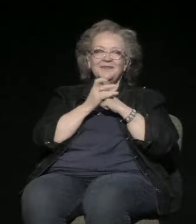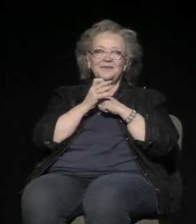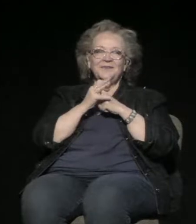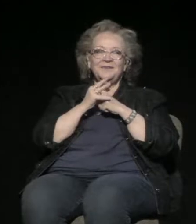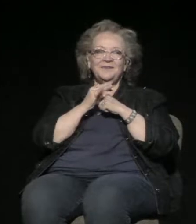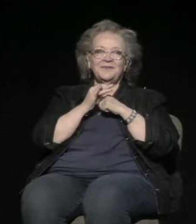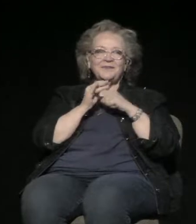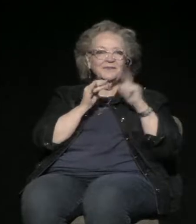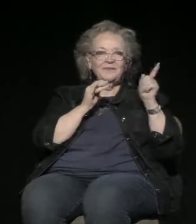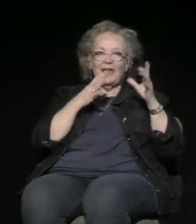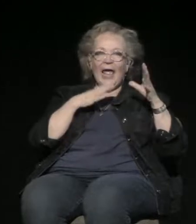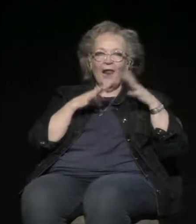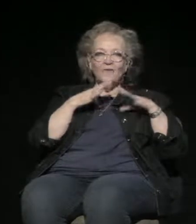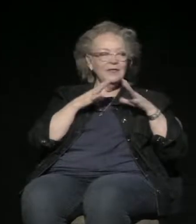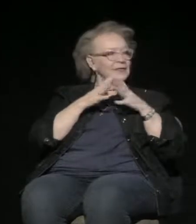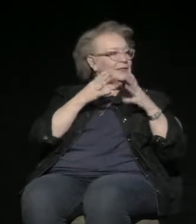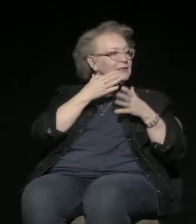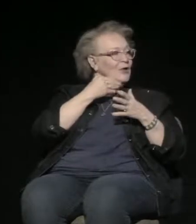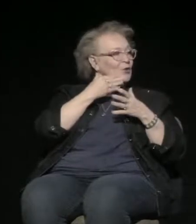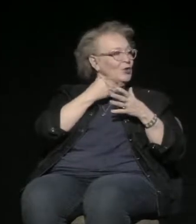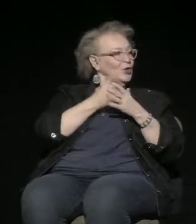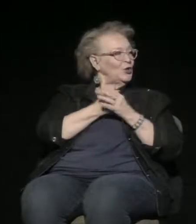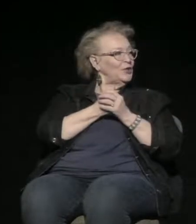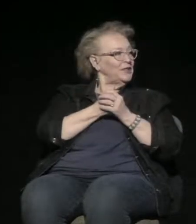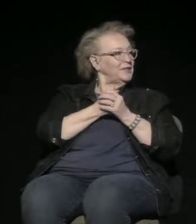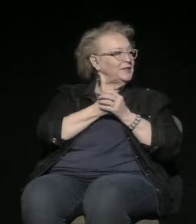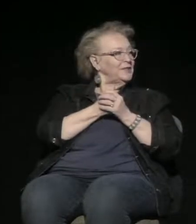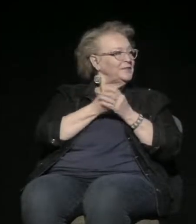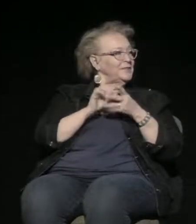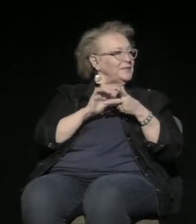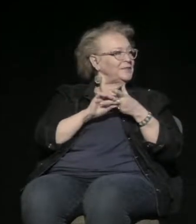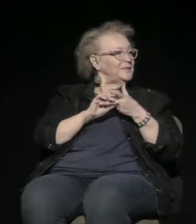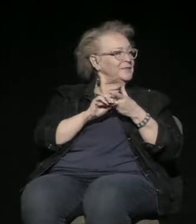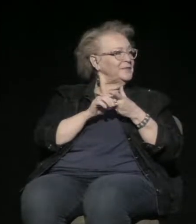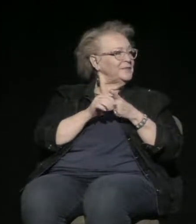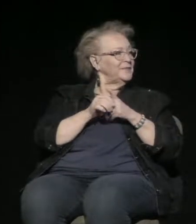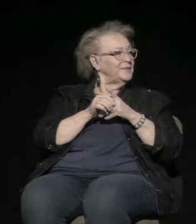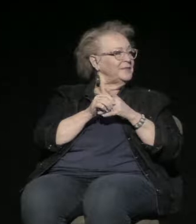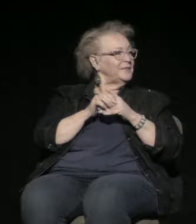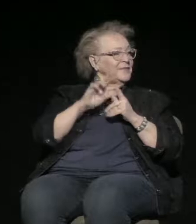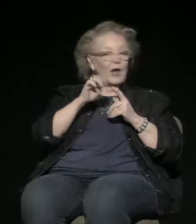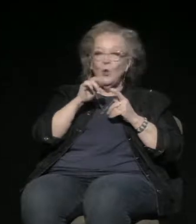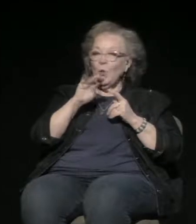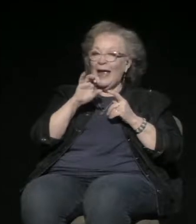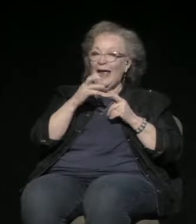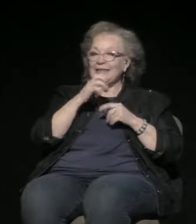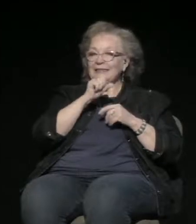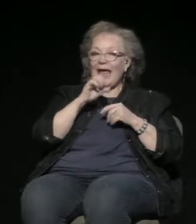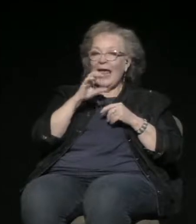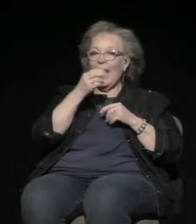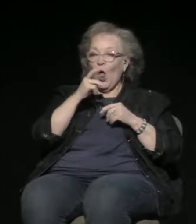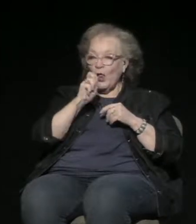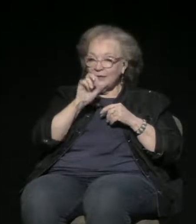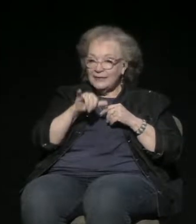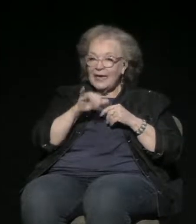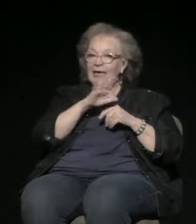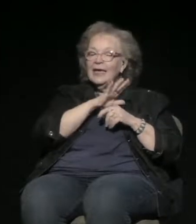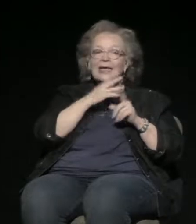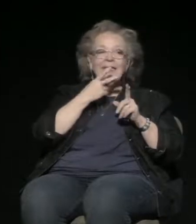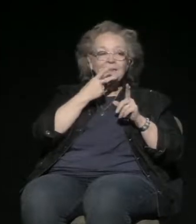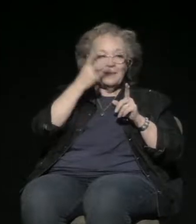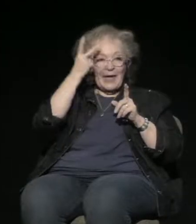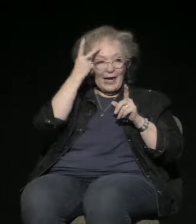This outfit is so cute Let me just say I can't get over it So Rance and Halsey are Wyatt's parents